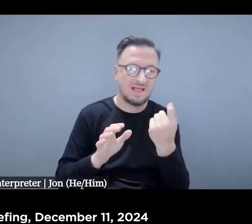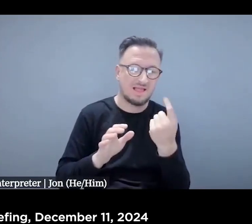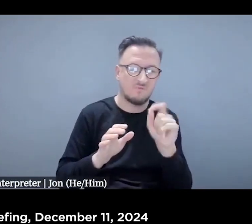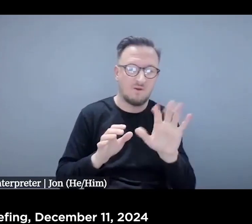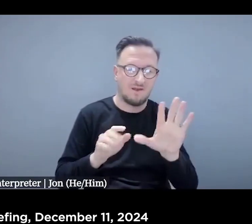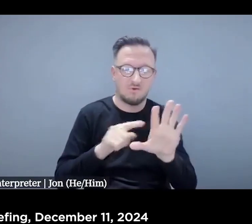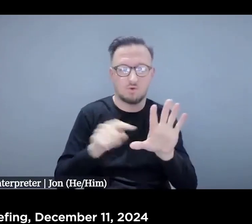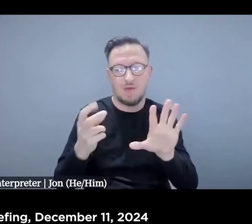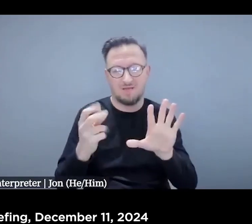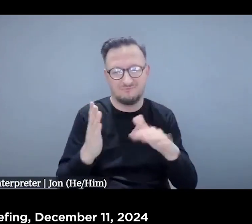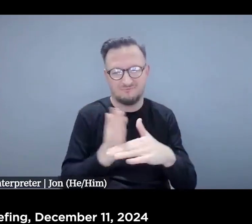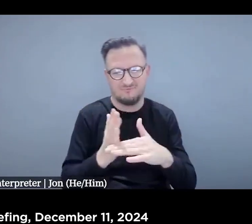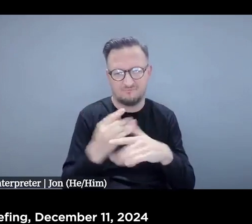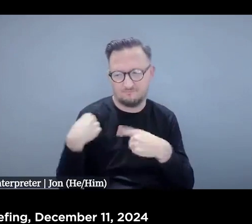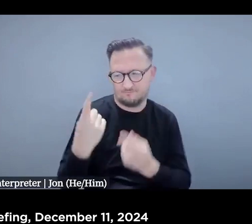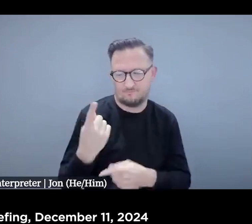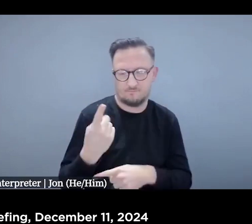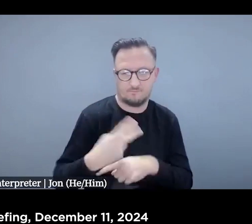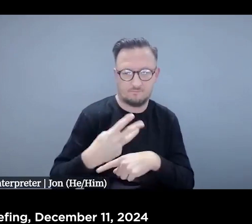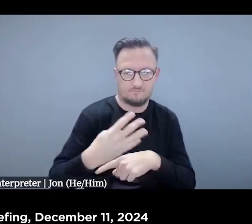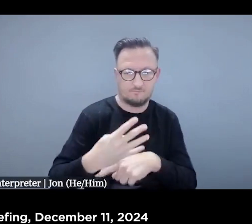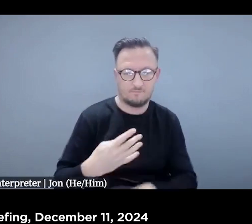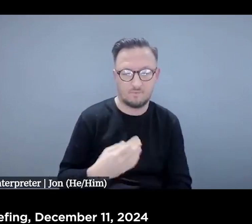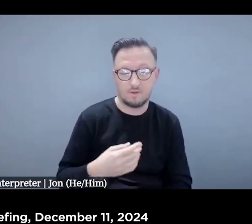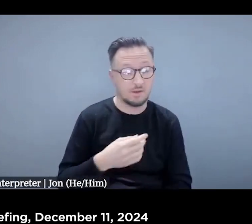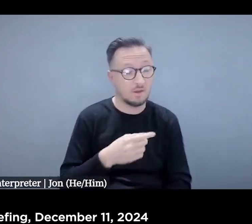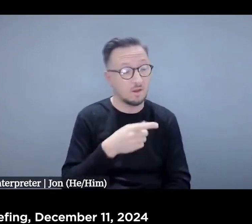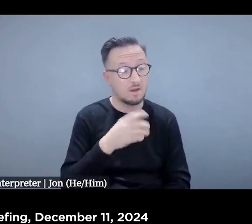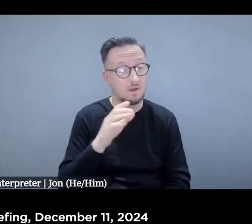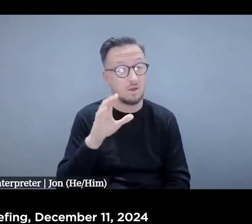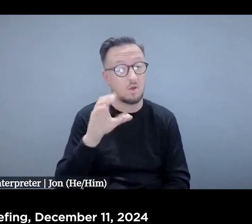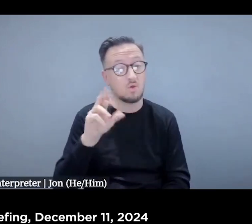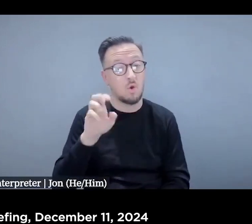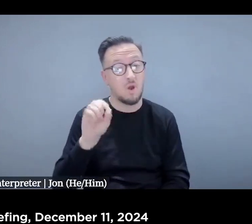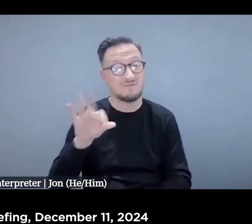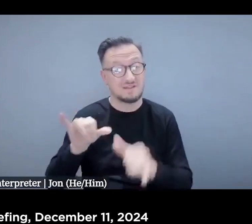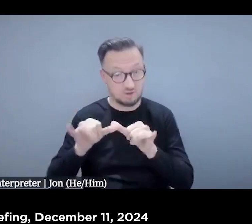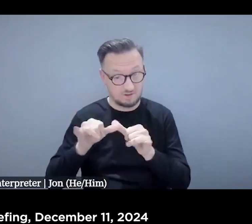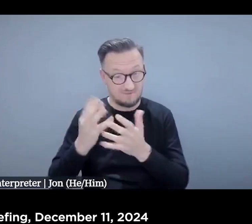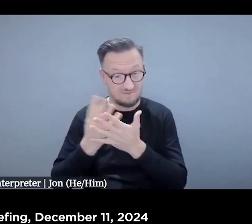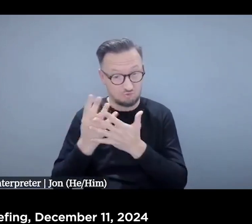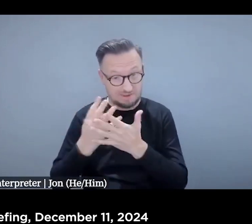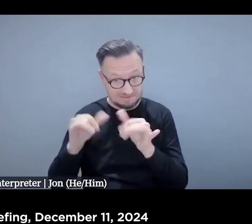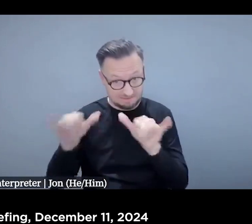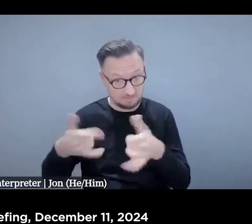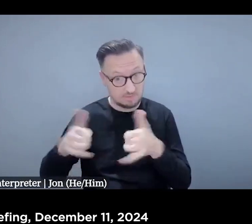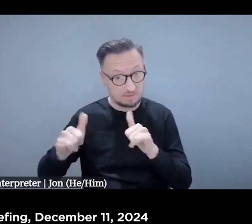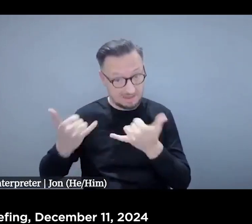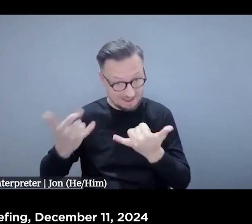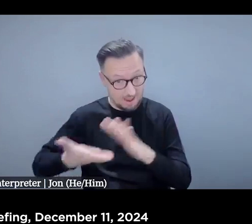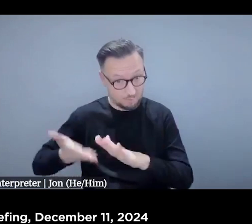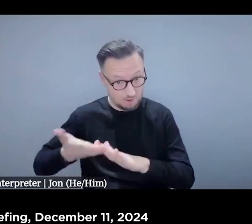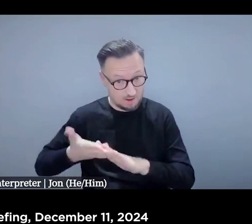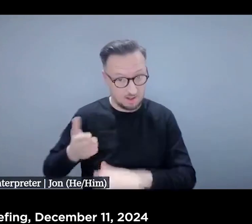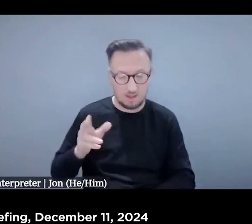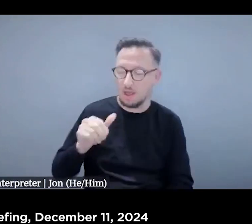12 the past few days. Okay. And is the Corps of Engineers, is that filtration system operating now? It's